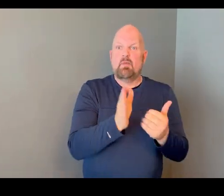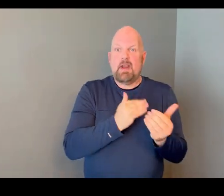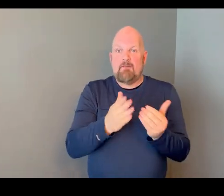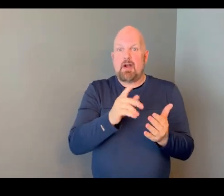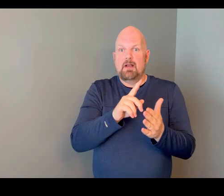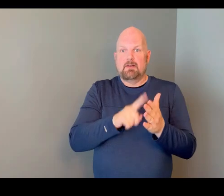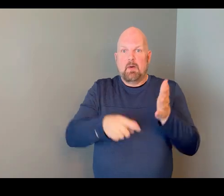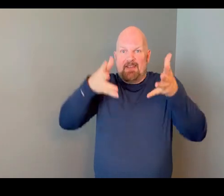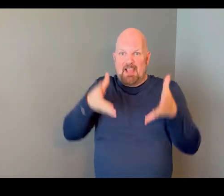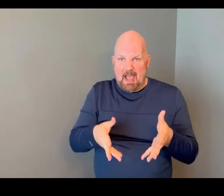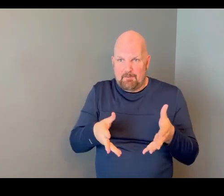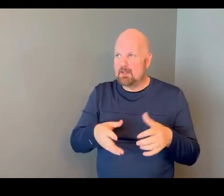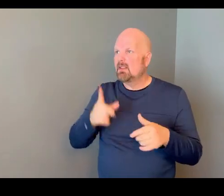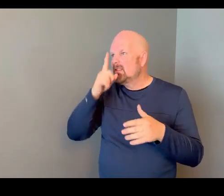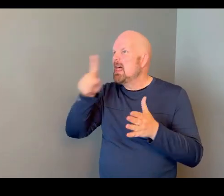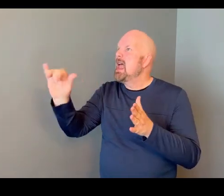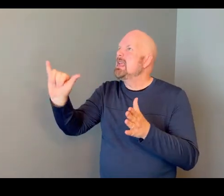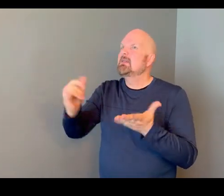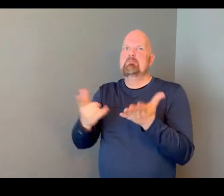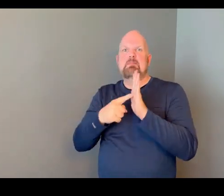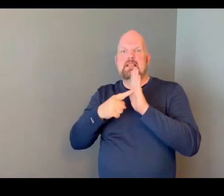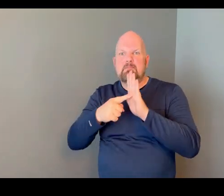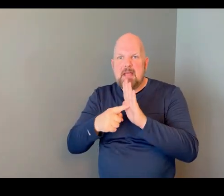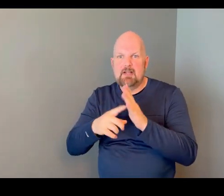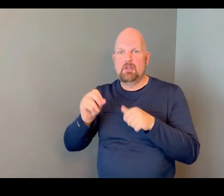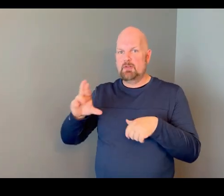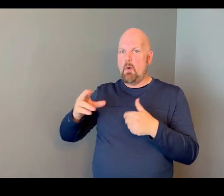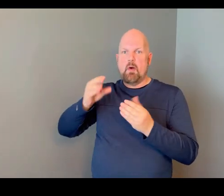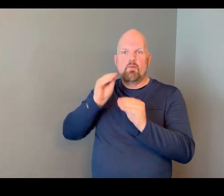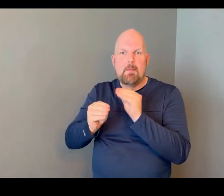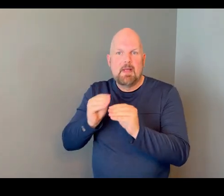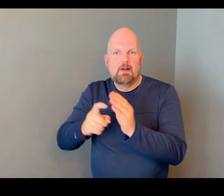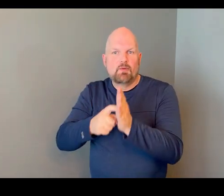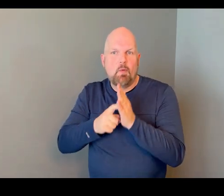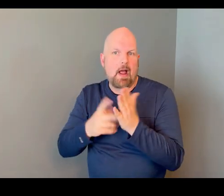be included, like inspections and so forth, and repairs that have been made.